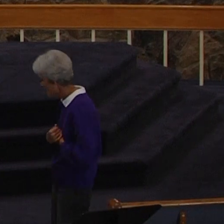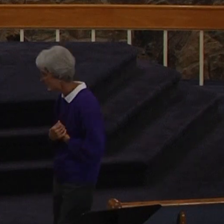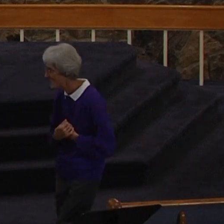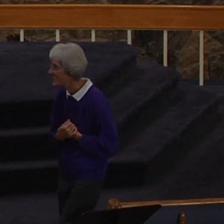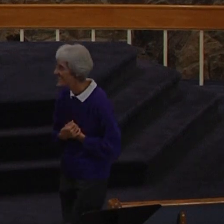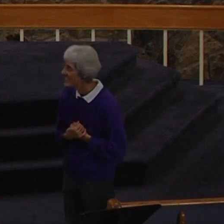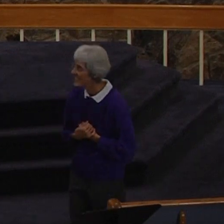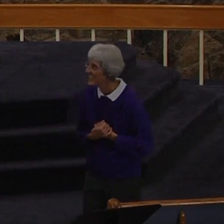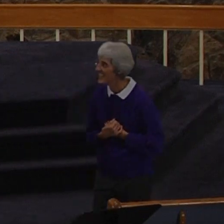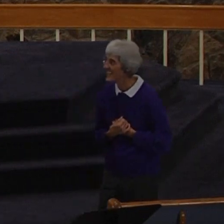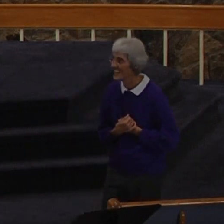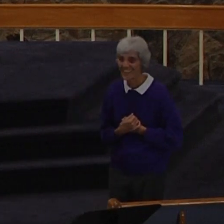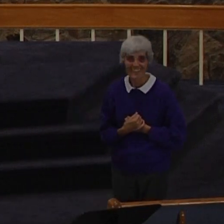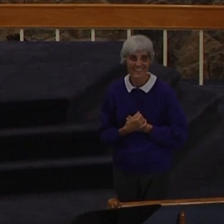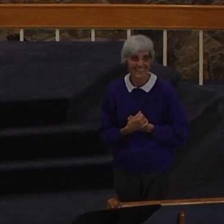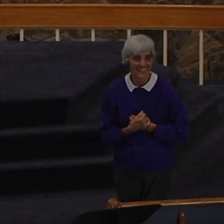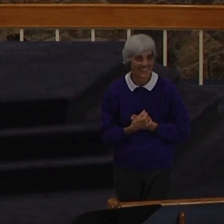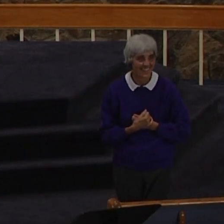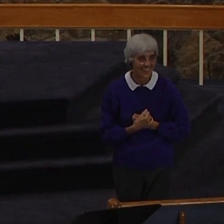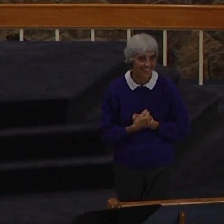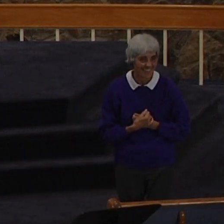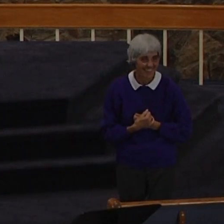Bring your nephew, too. Let's go.